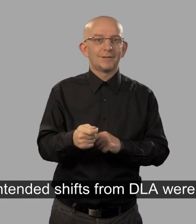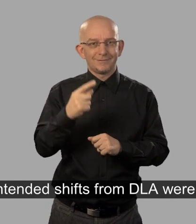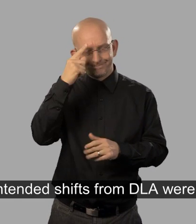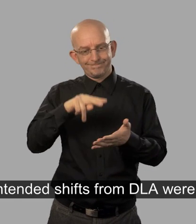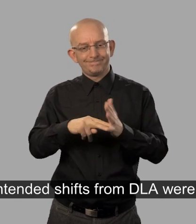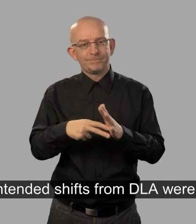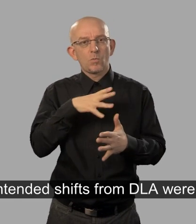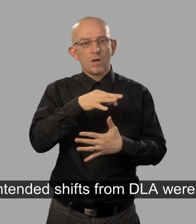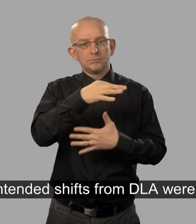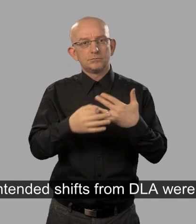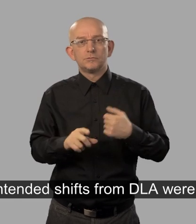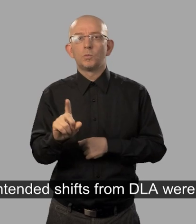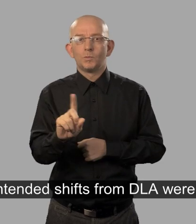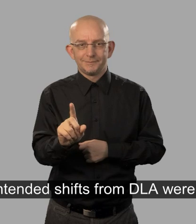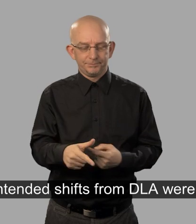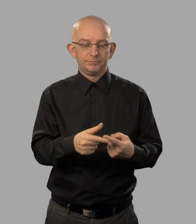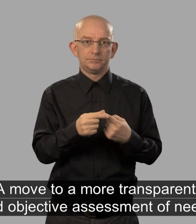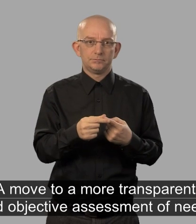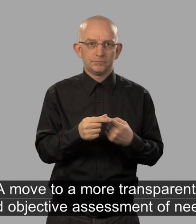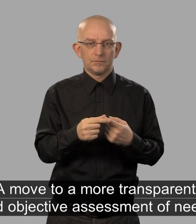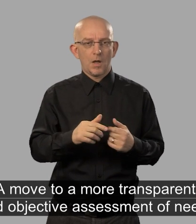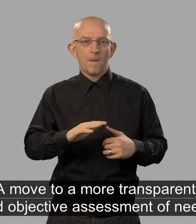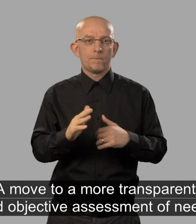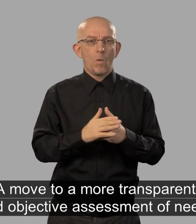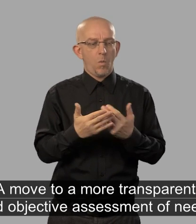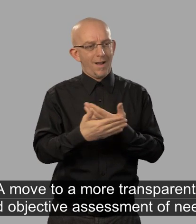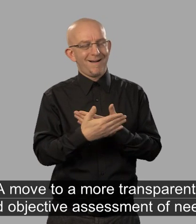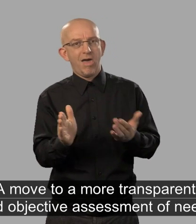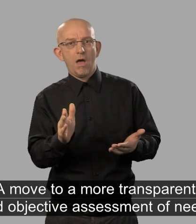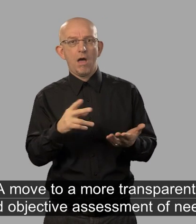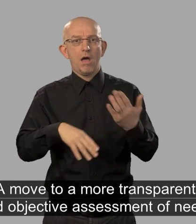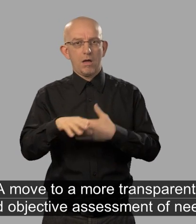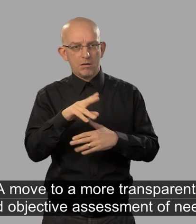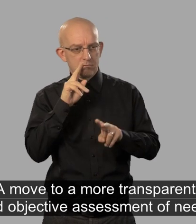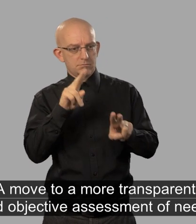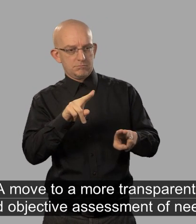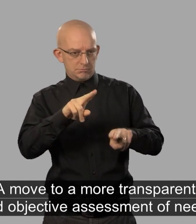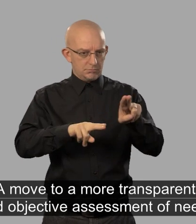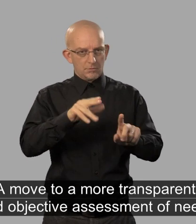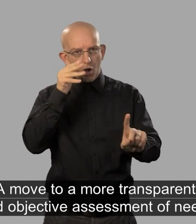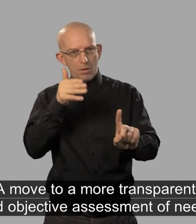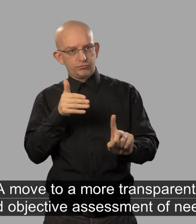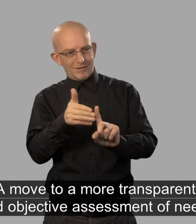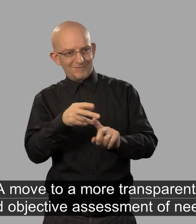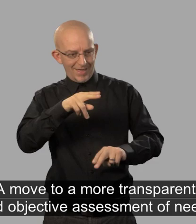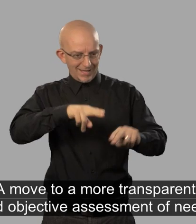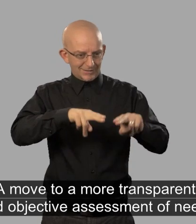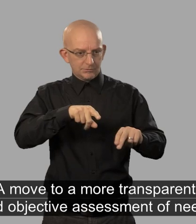Intended shifts from DLA were a move to a more transparent and objective assessment of